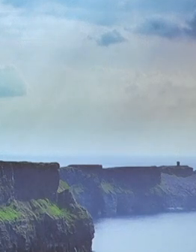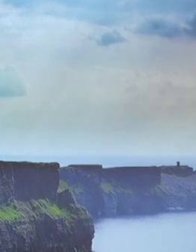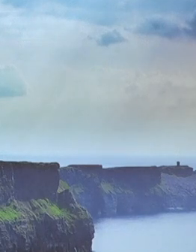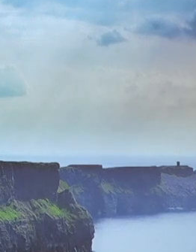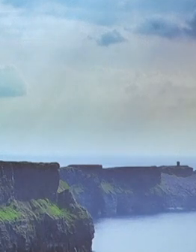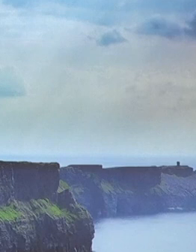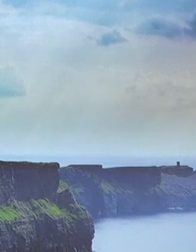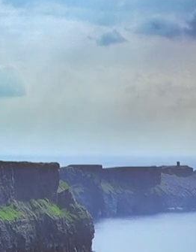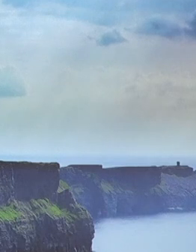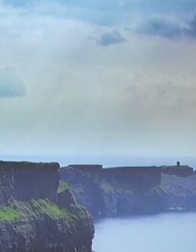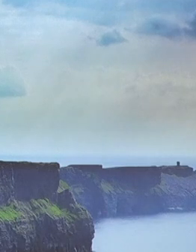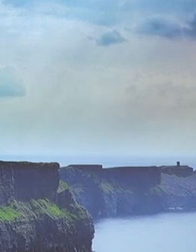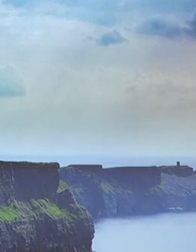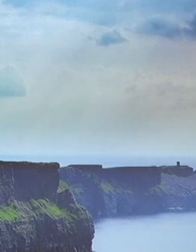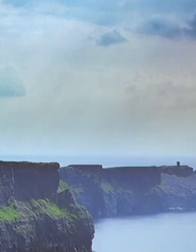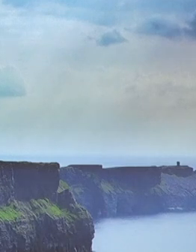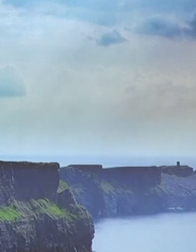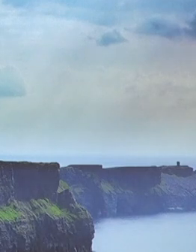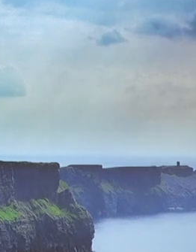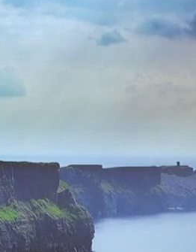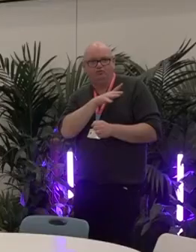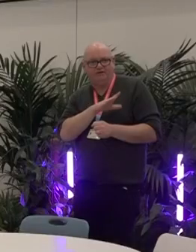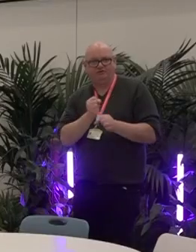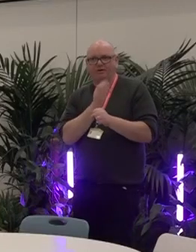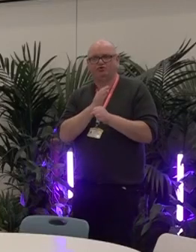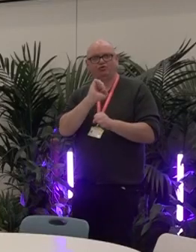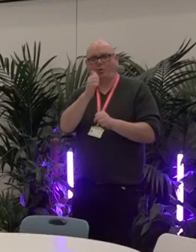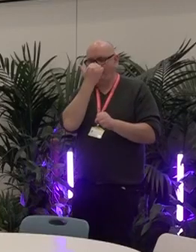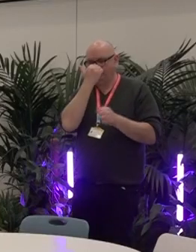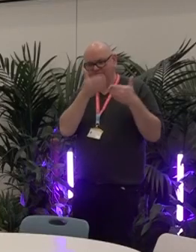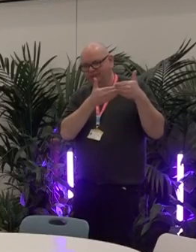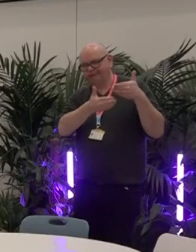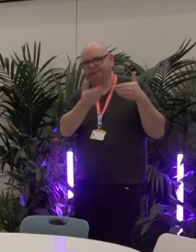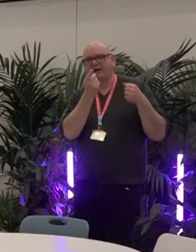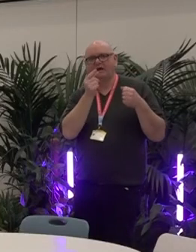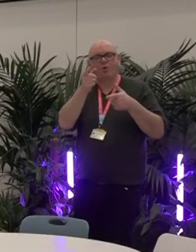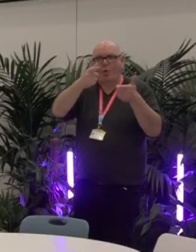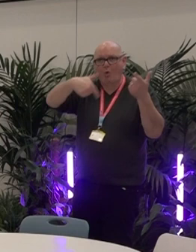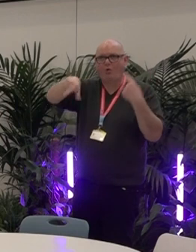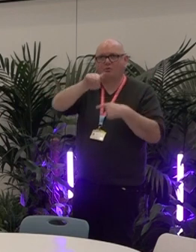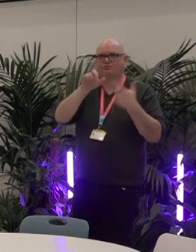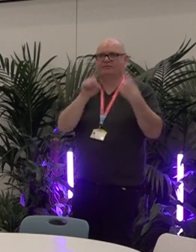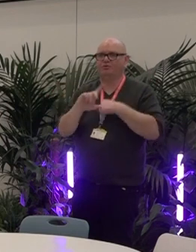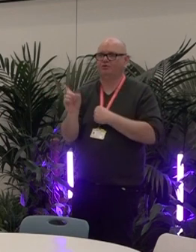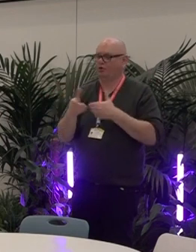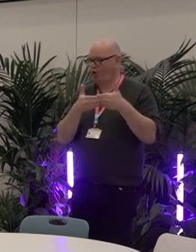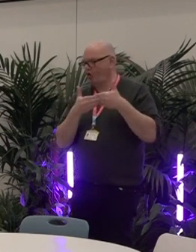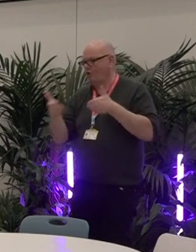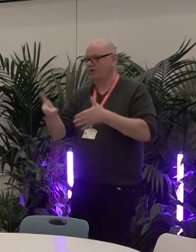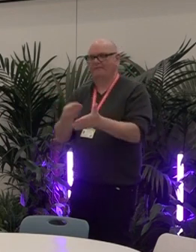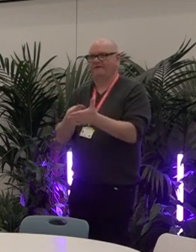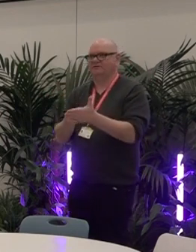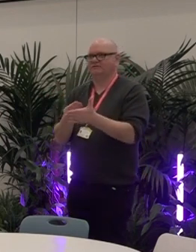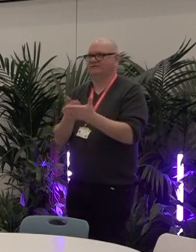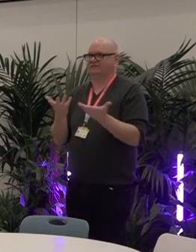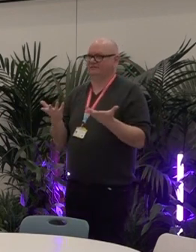would find would help them make the business work right now. And for everybody, it's about longer term funding. So if you've got the